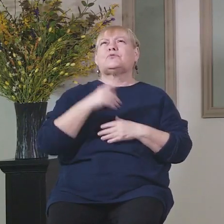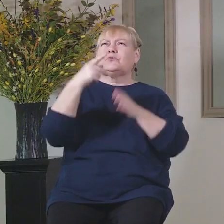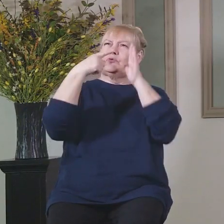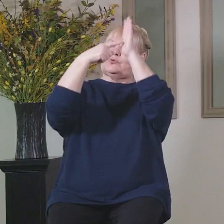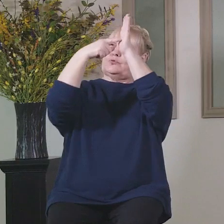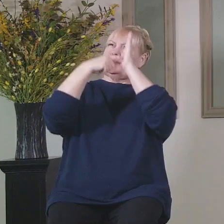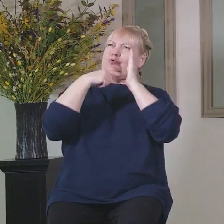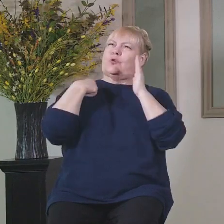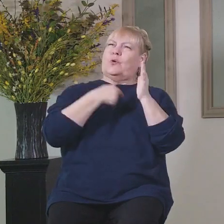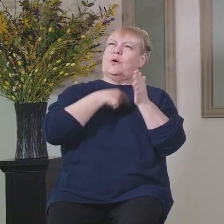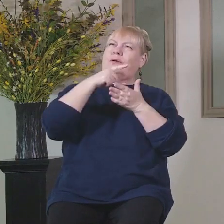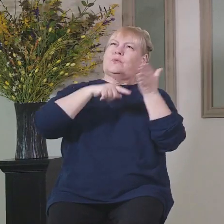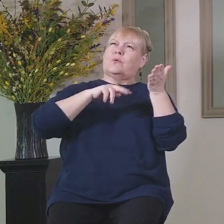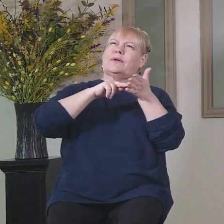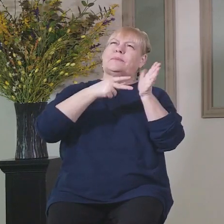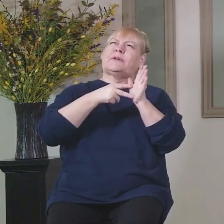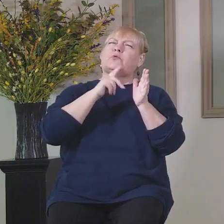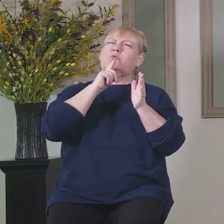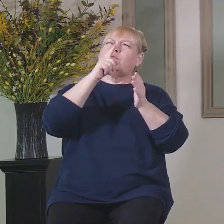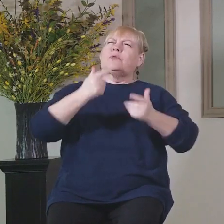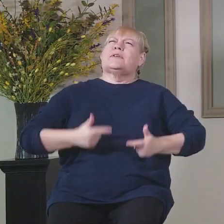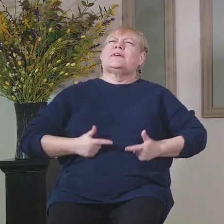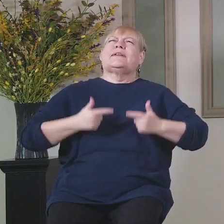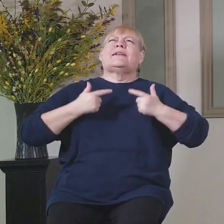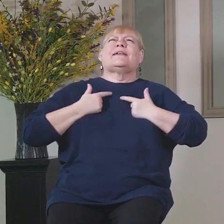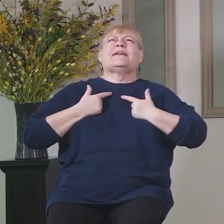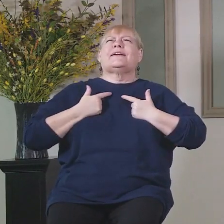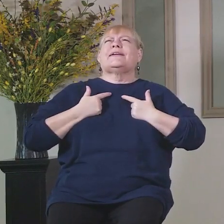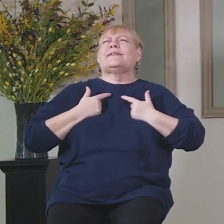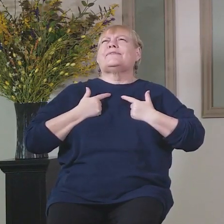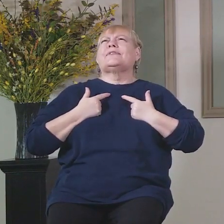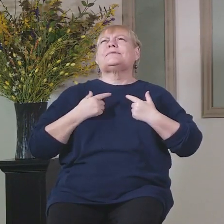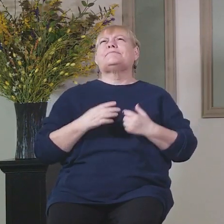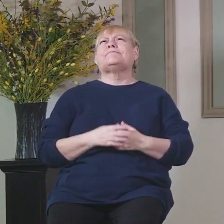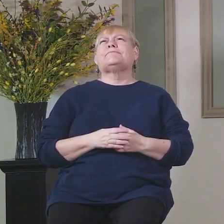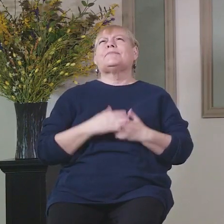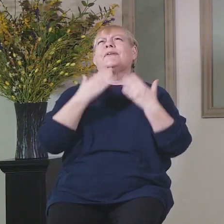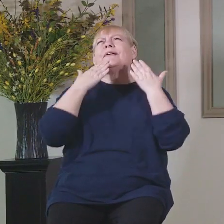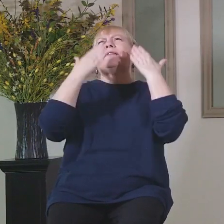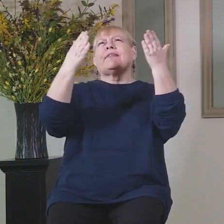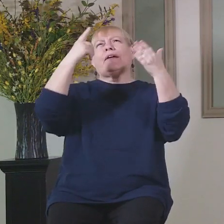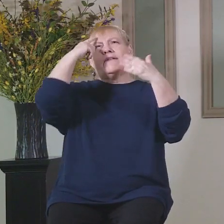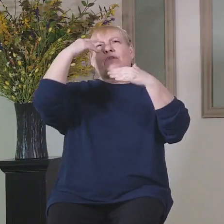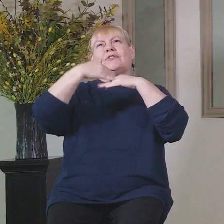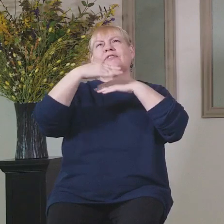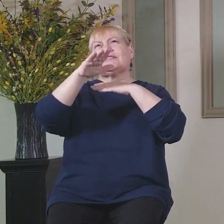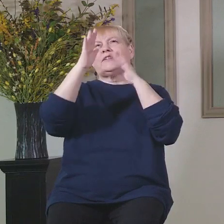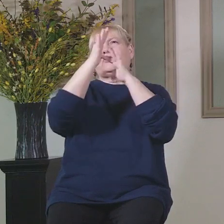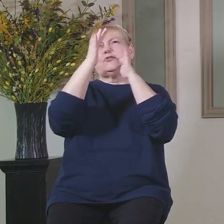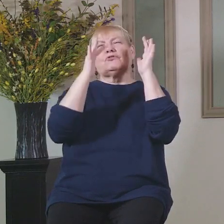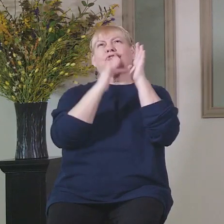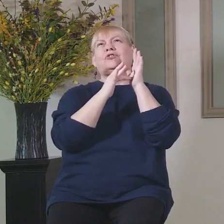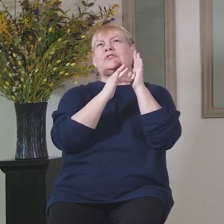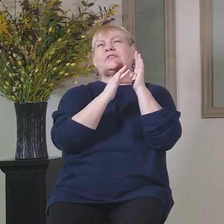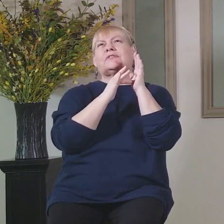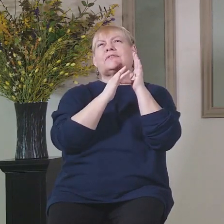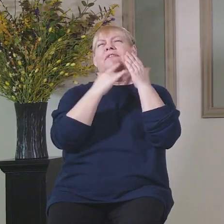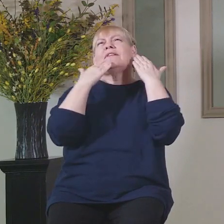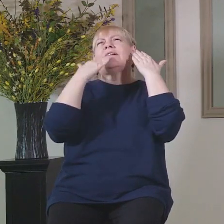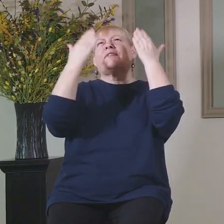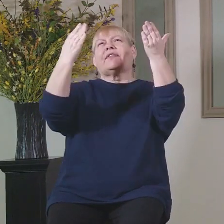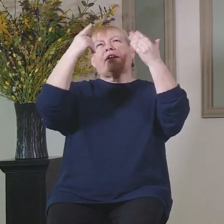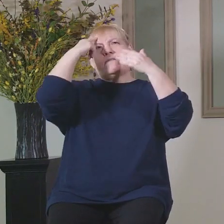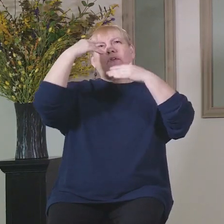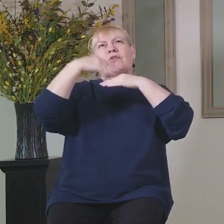us what it means to truly live life as it was meant to be. Thank you for sending us Jesus. Thank you